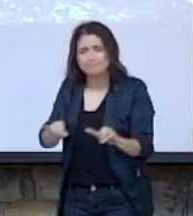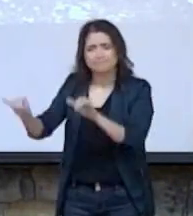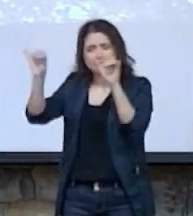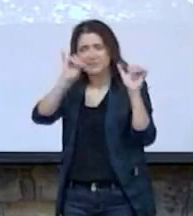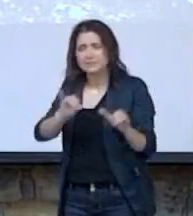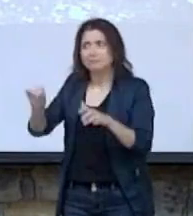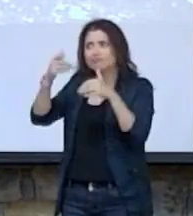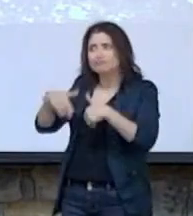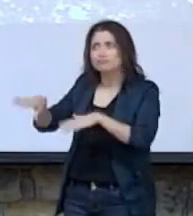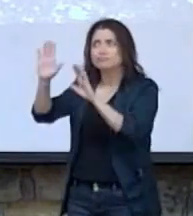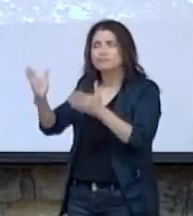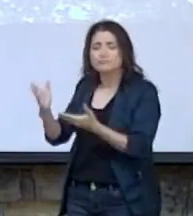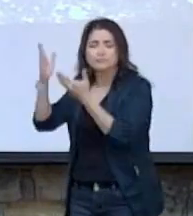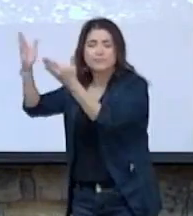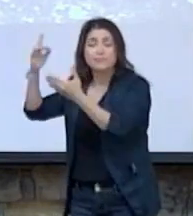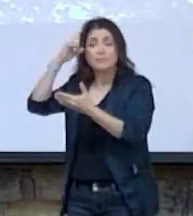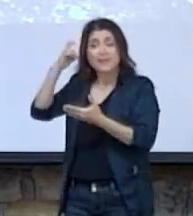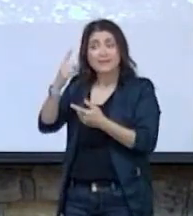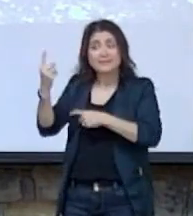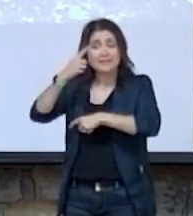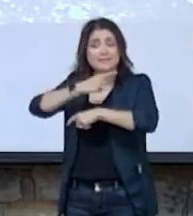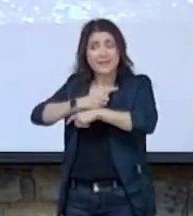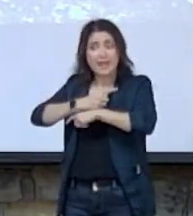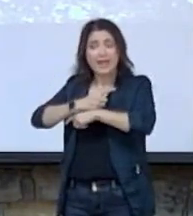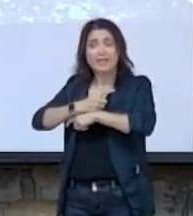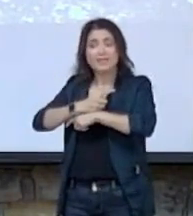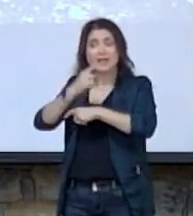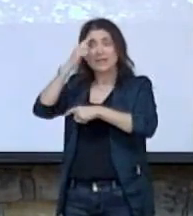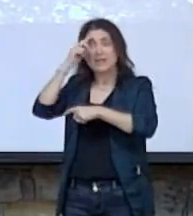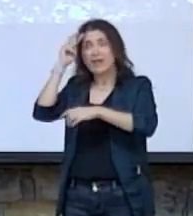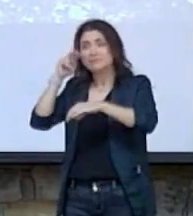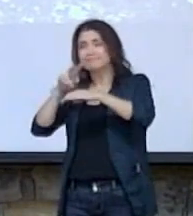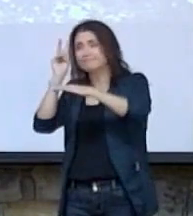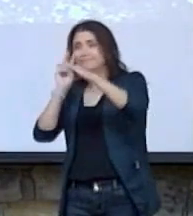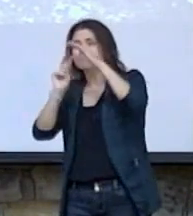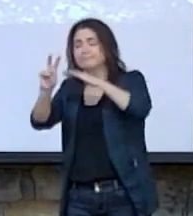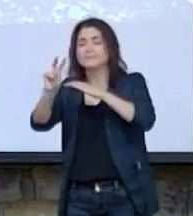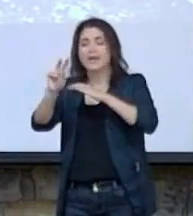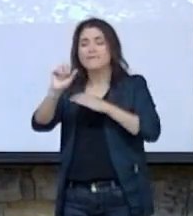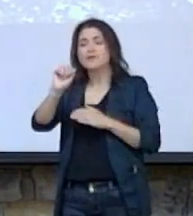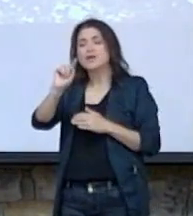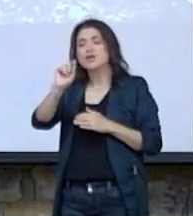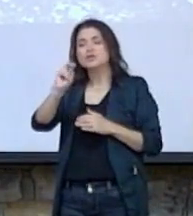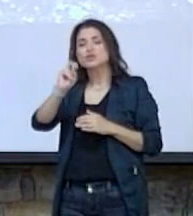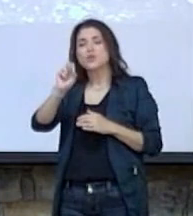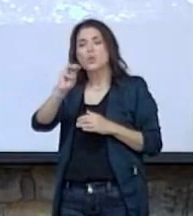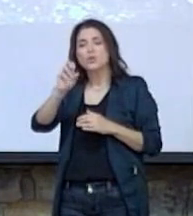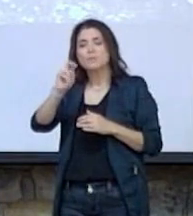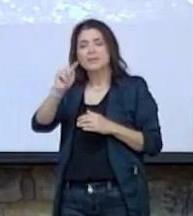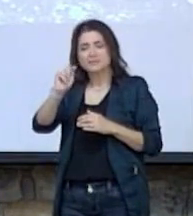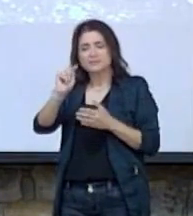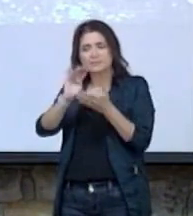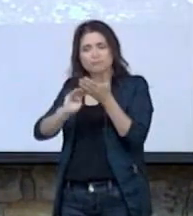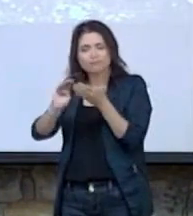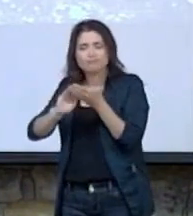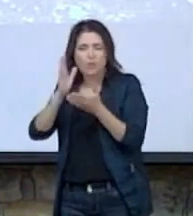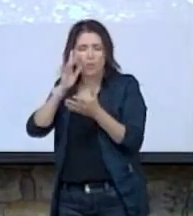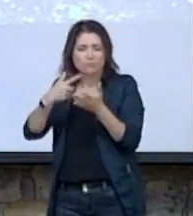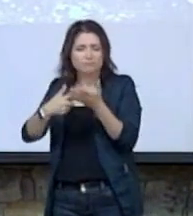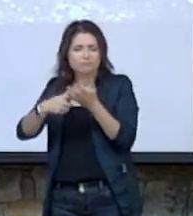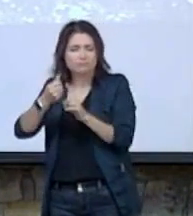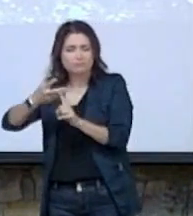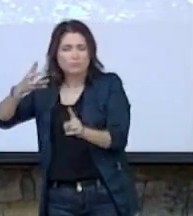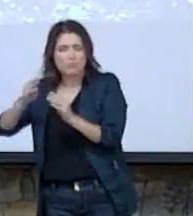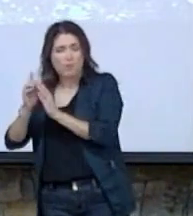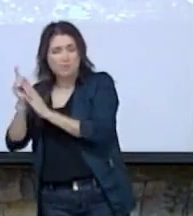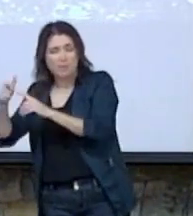of sacrifices, because you see, the day that he has in mind is the Day of Atonement. And we'll talk more about that in just a moment. But now drop down to verse